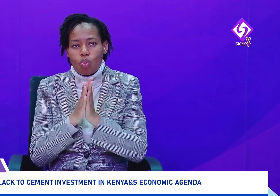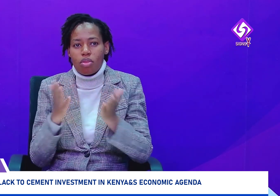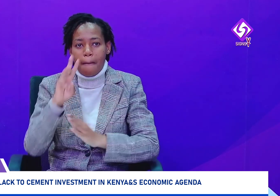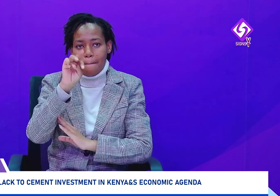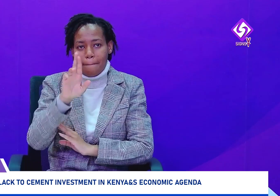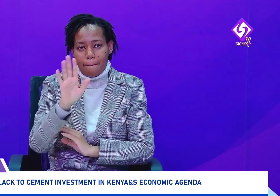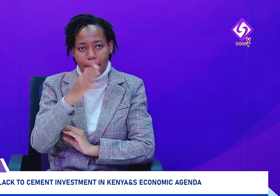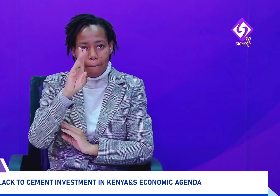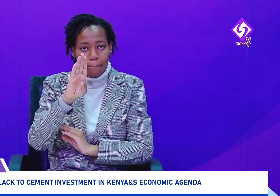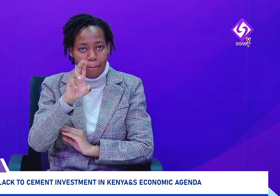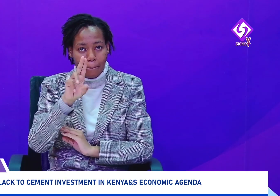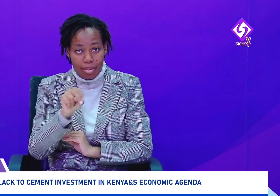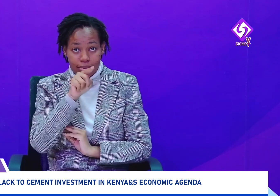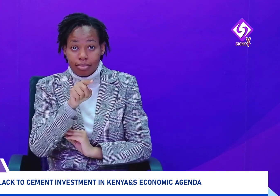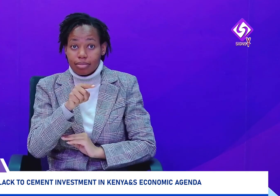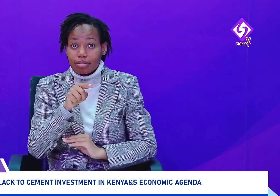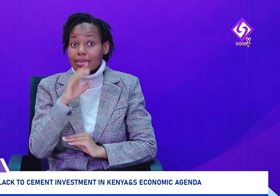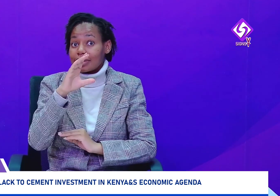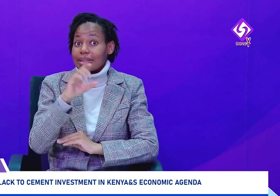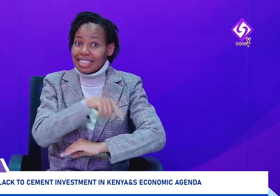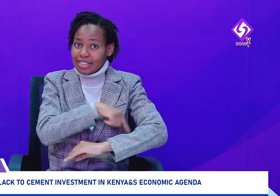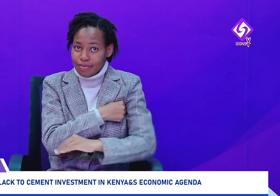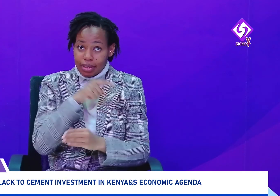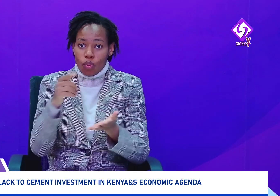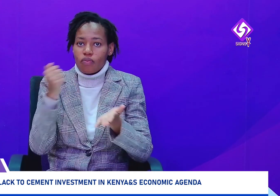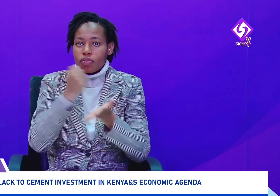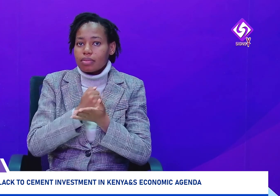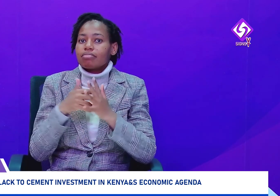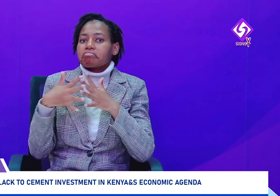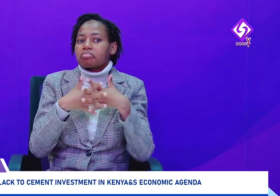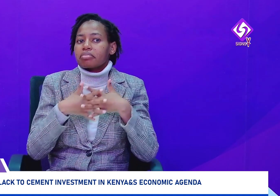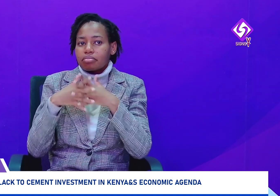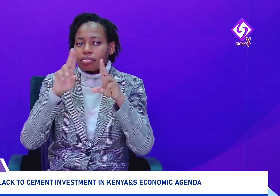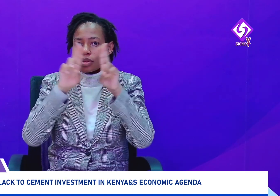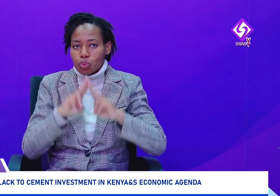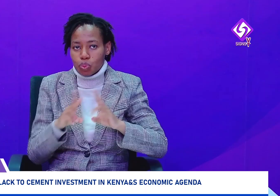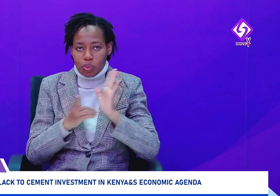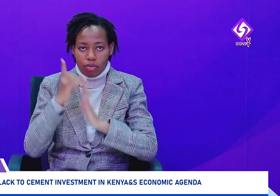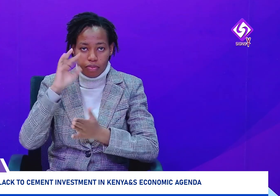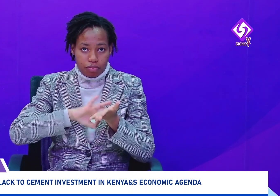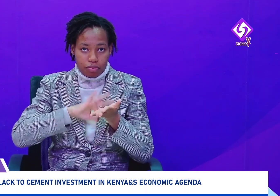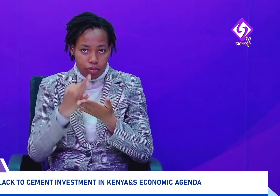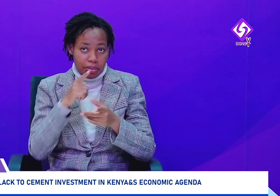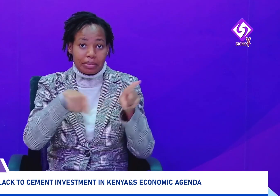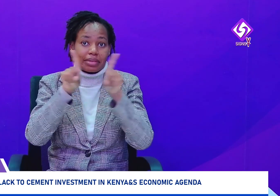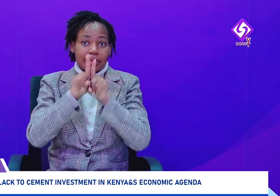discussions with Mr. Ben Black, the Chief Executive Officer of the U.S. International